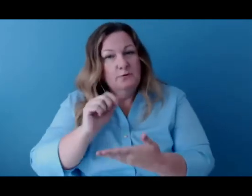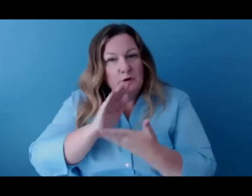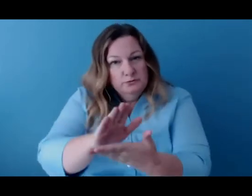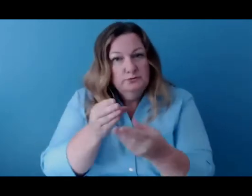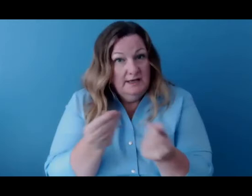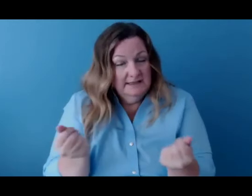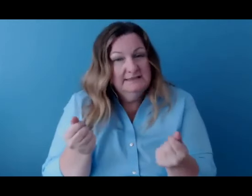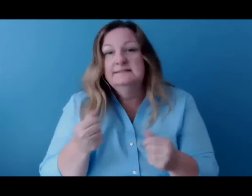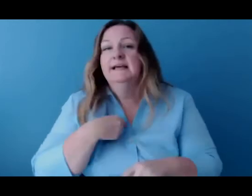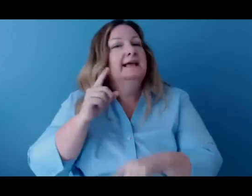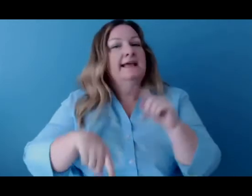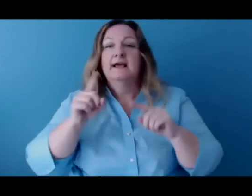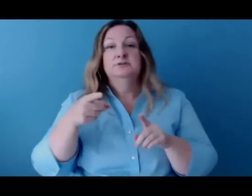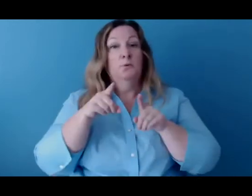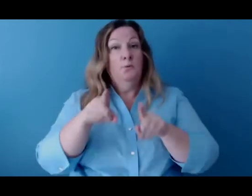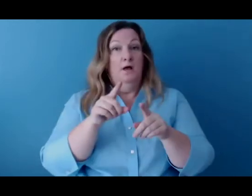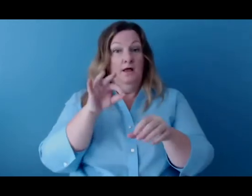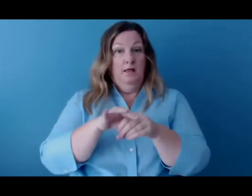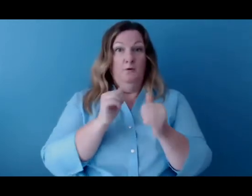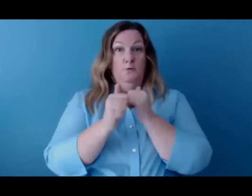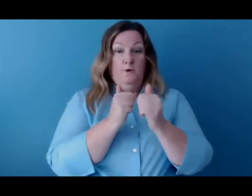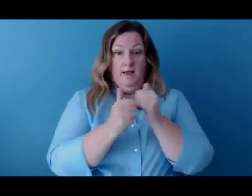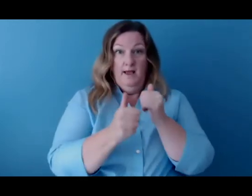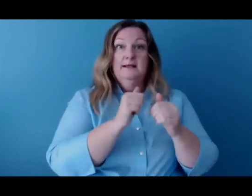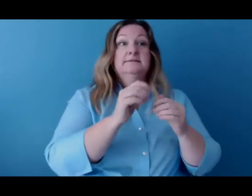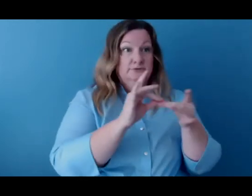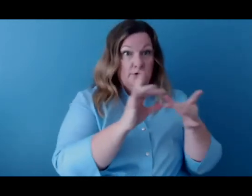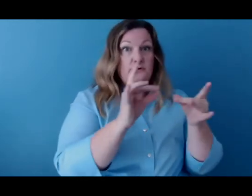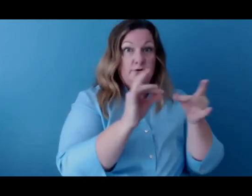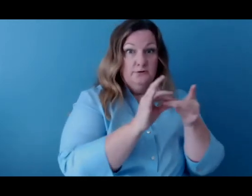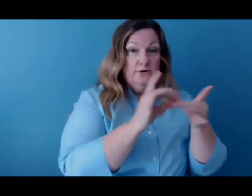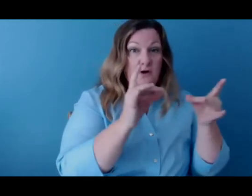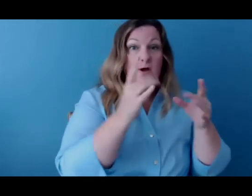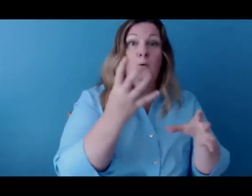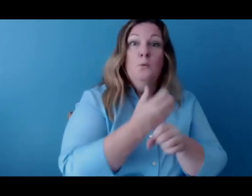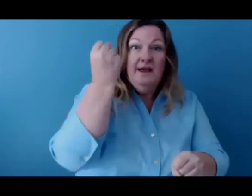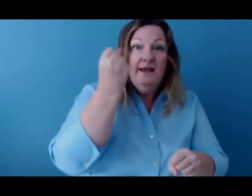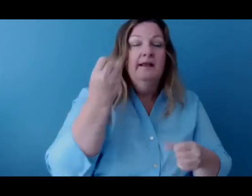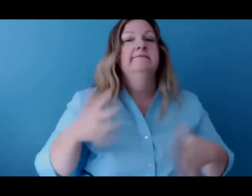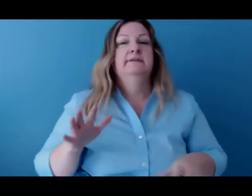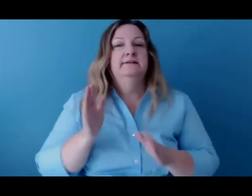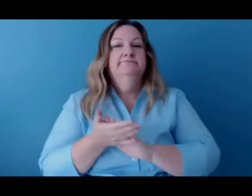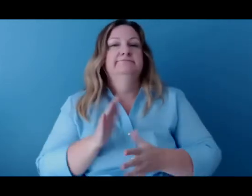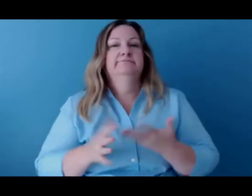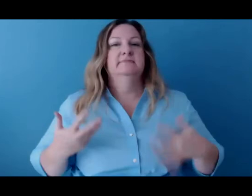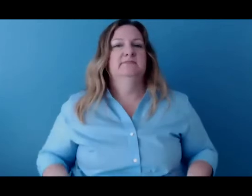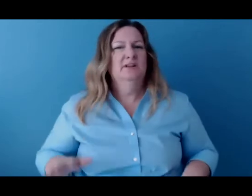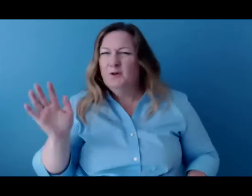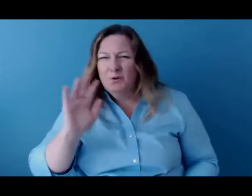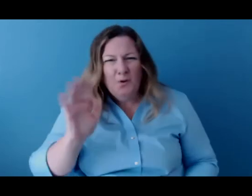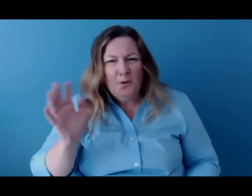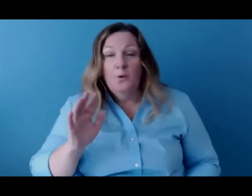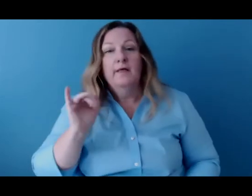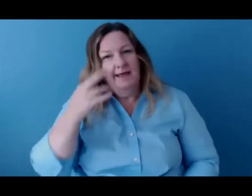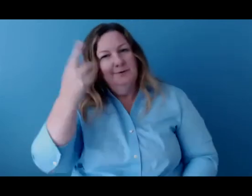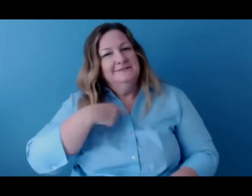campaign season where things like this get discussed. And, you know, I use Huntsman as an example because they put their money where their mouth is in making sure that they were going to invest